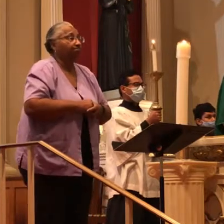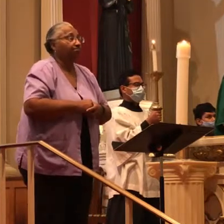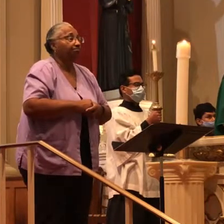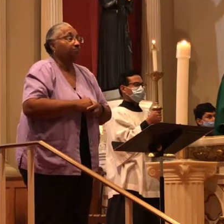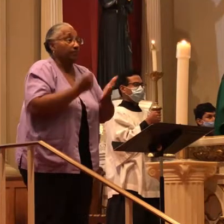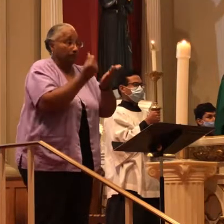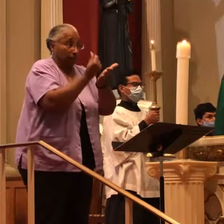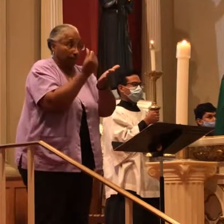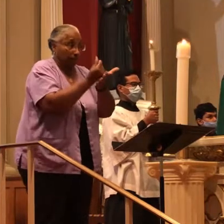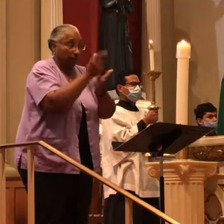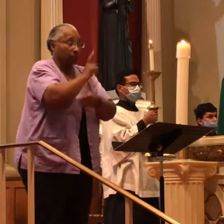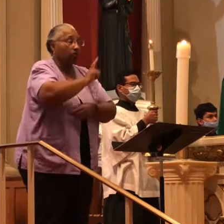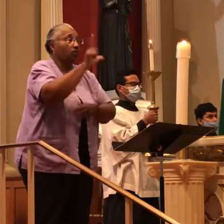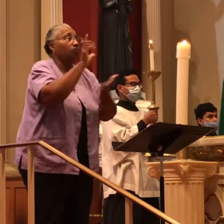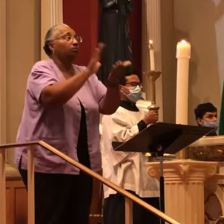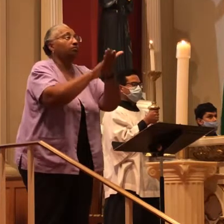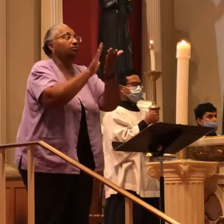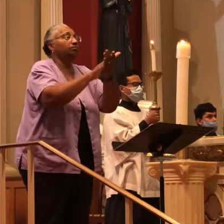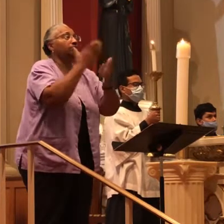The Gospel of the Lord.